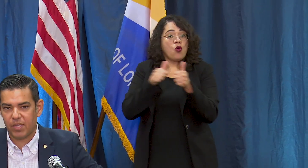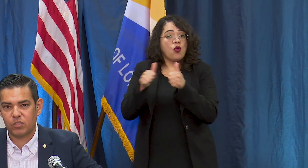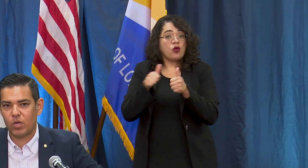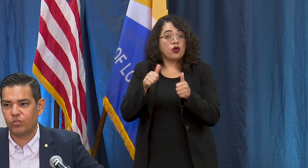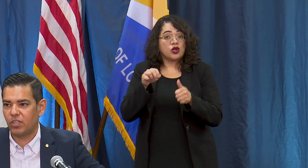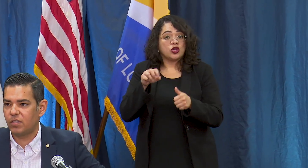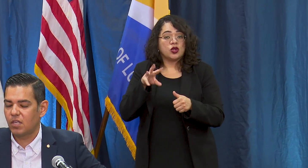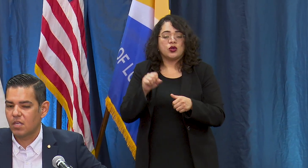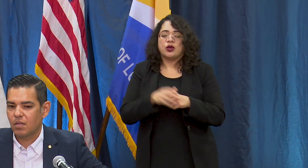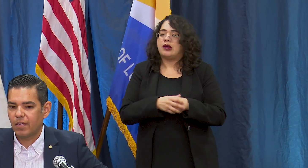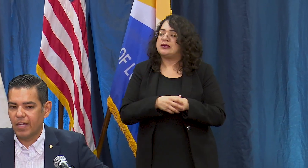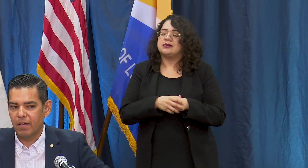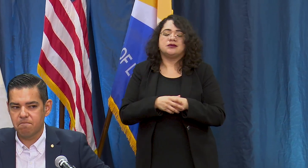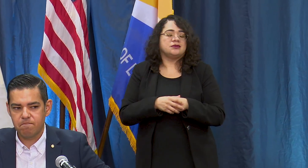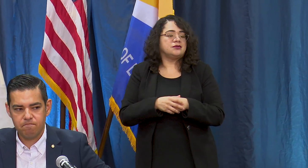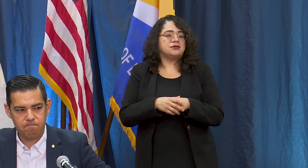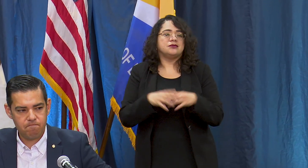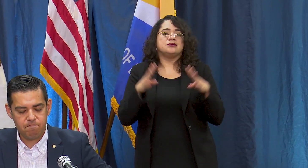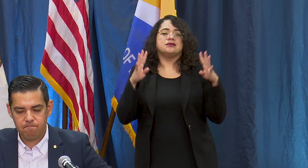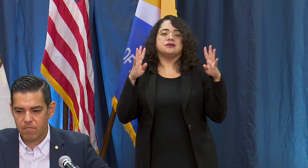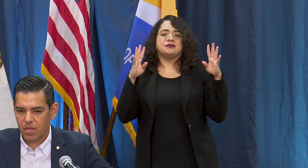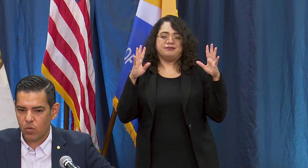very complex question.